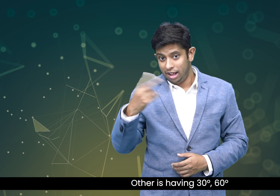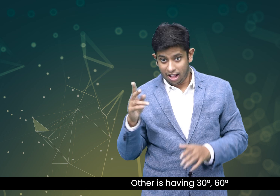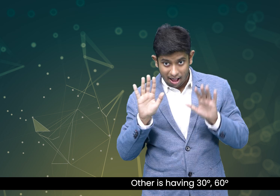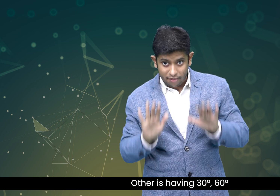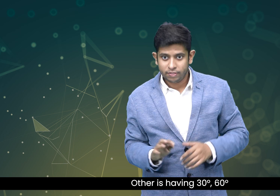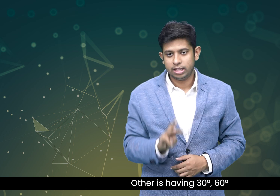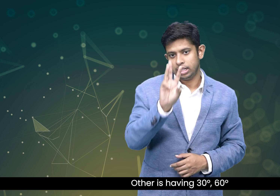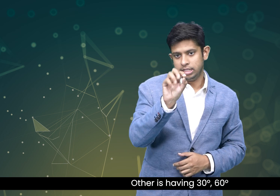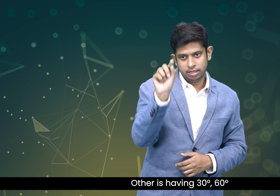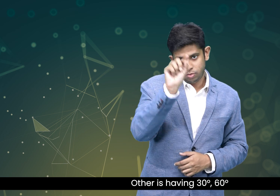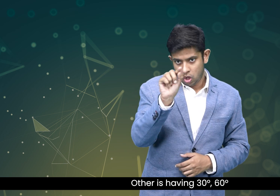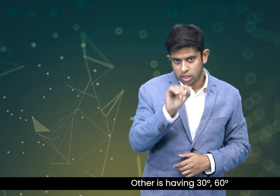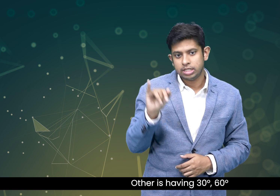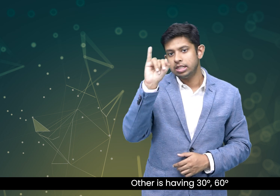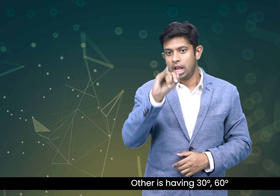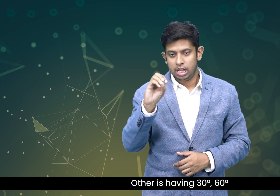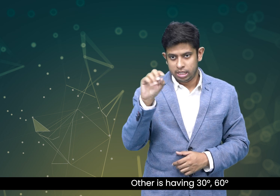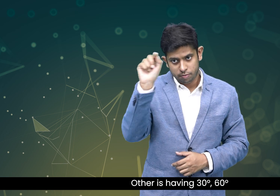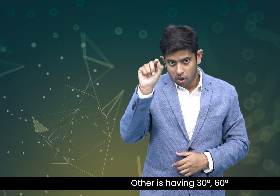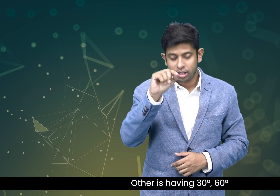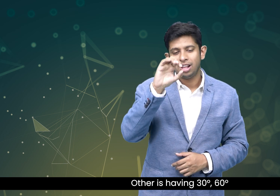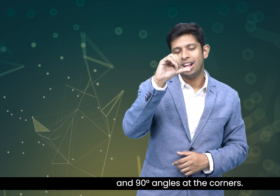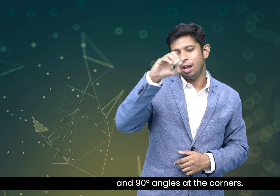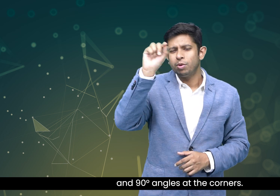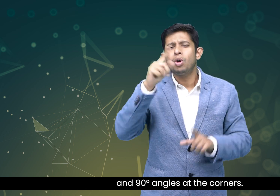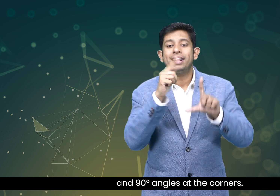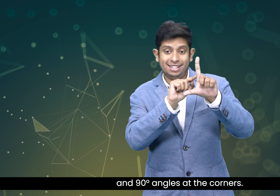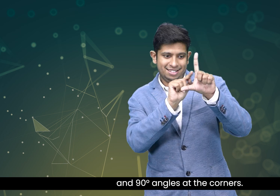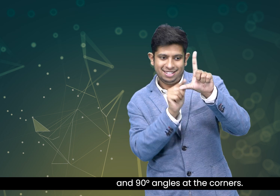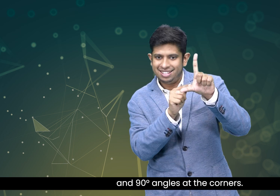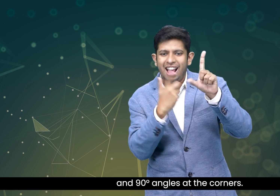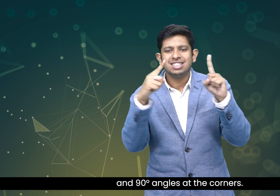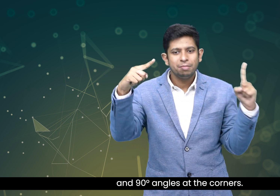Other is having 30 degrees, 60 degrees and 90 degrees angles at the corners.